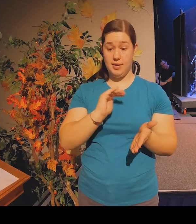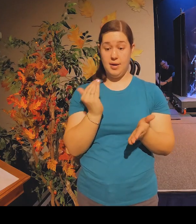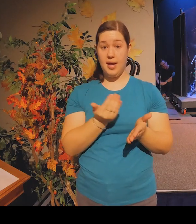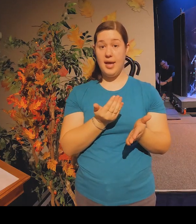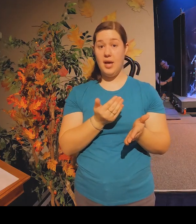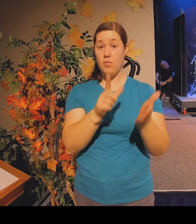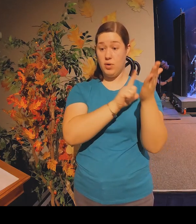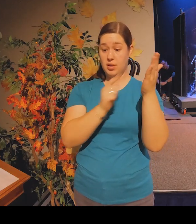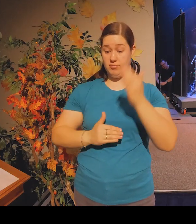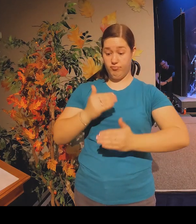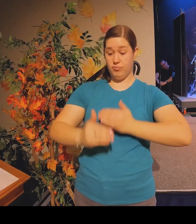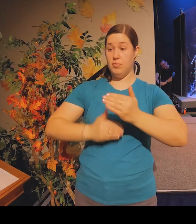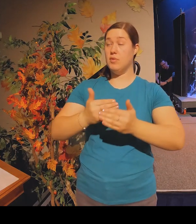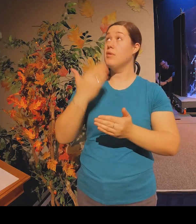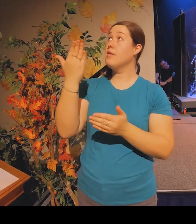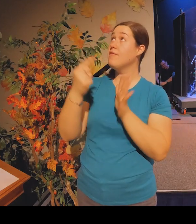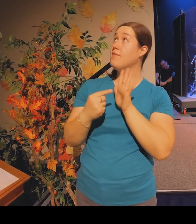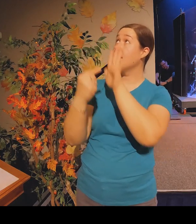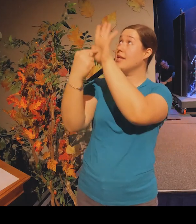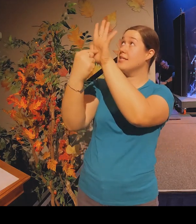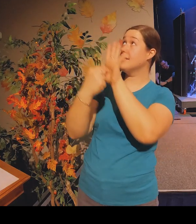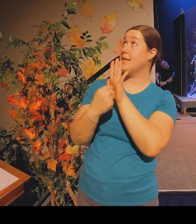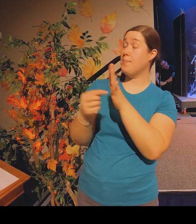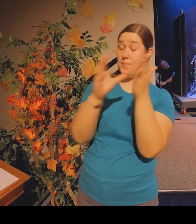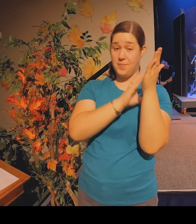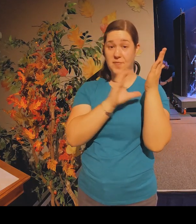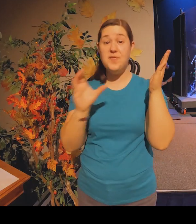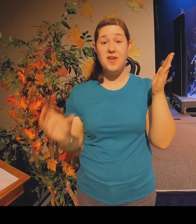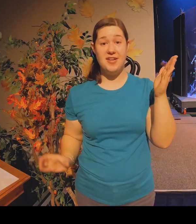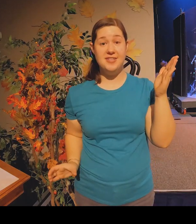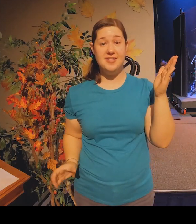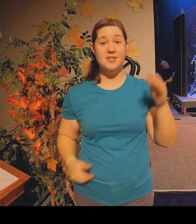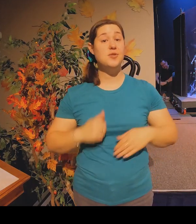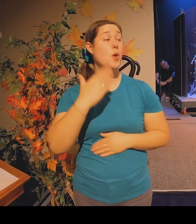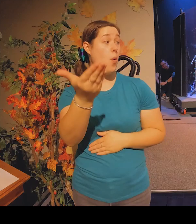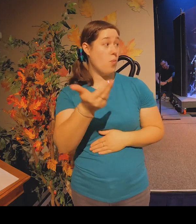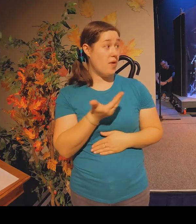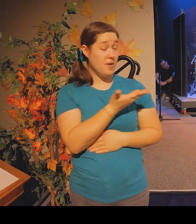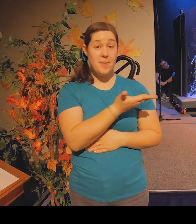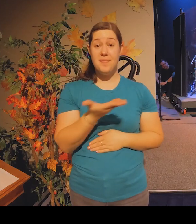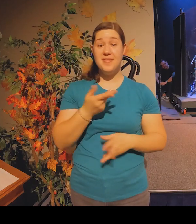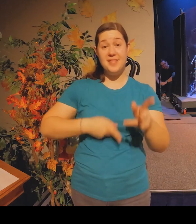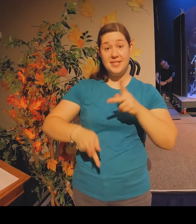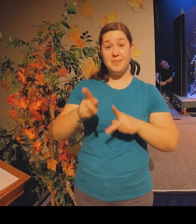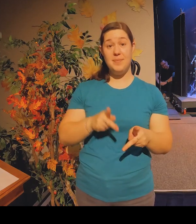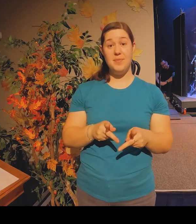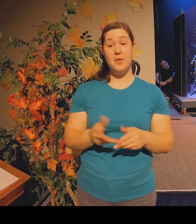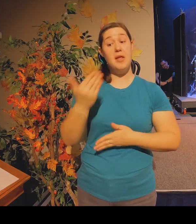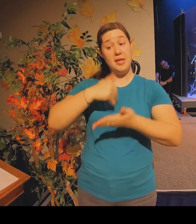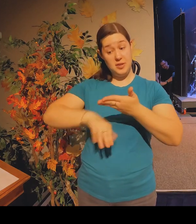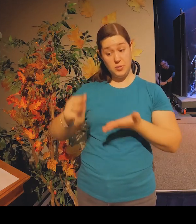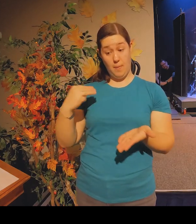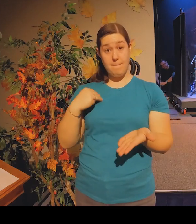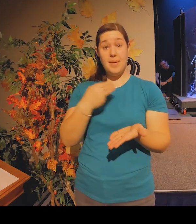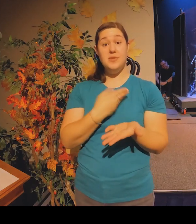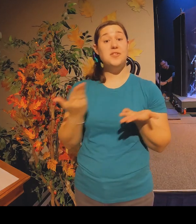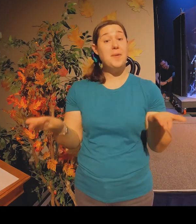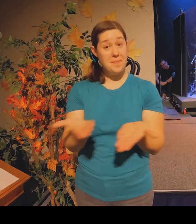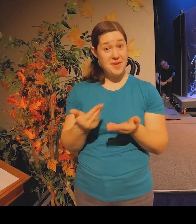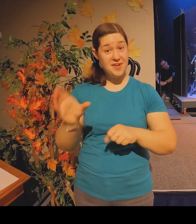the example of Christ. Okay, so I welcome these folks into the membership of the church. You may welcome them.